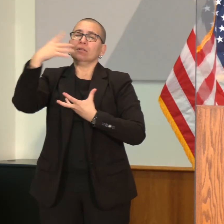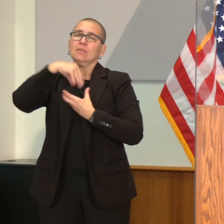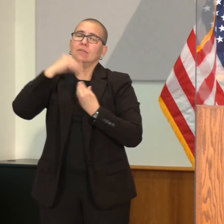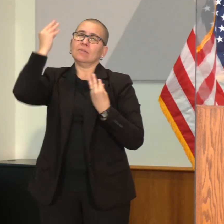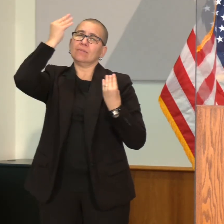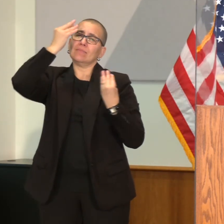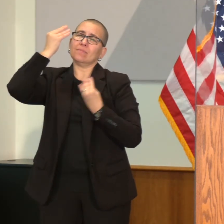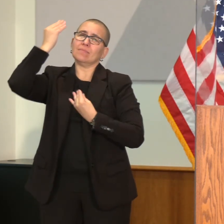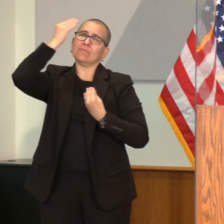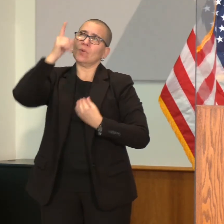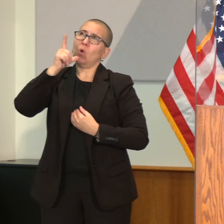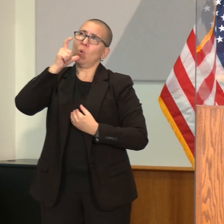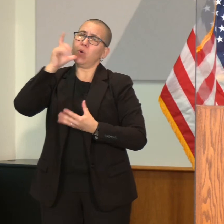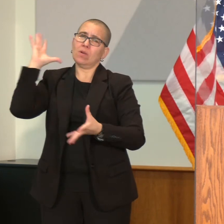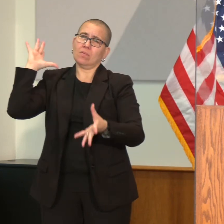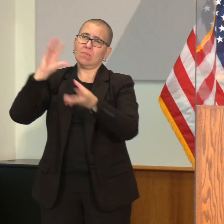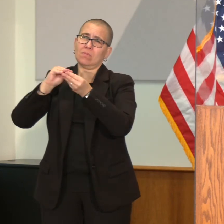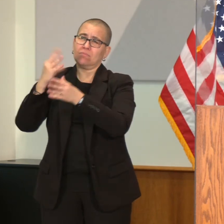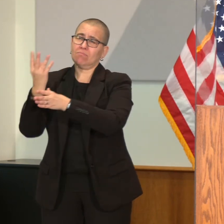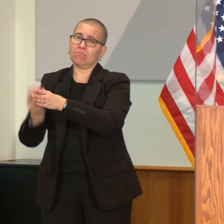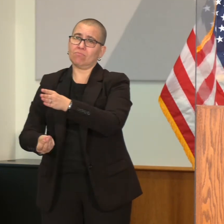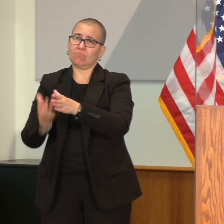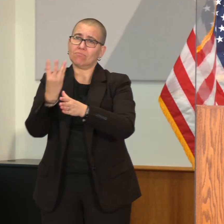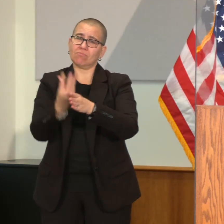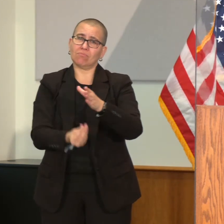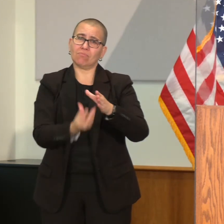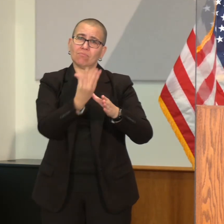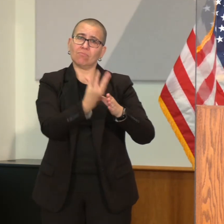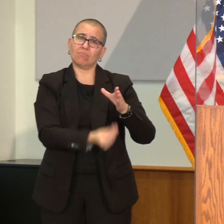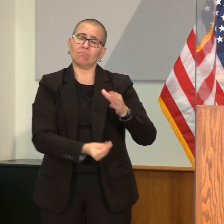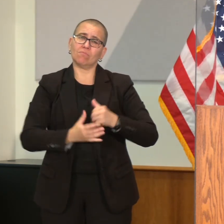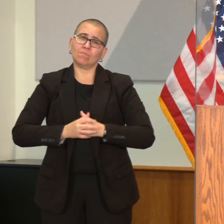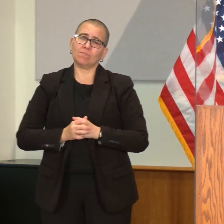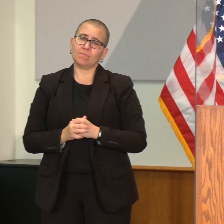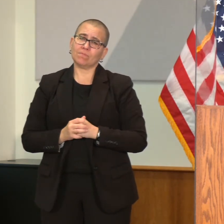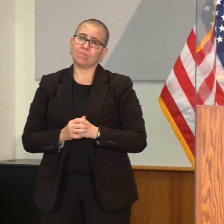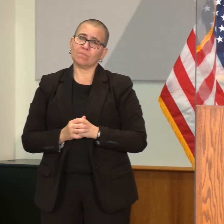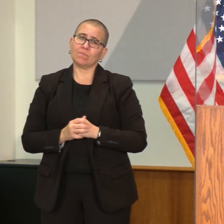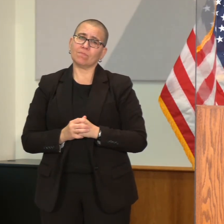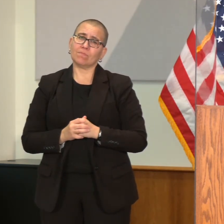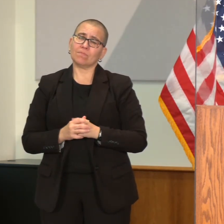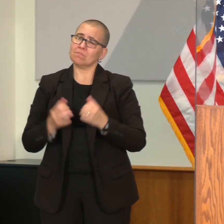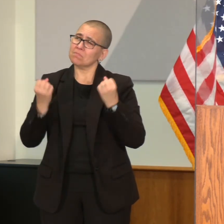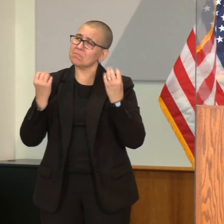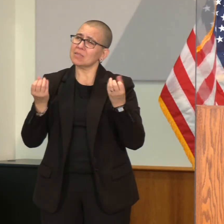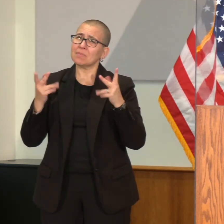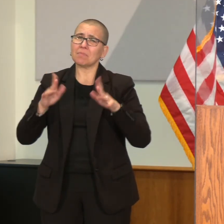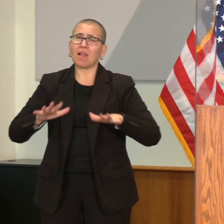So like many Minnesotans, I could feel myself holding my breath.